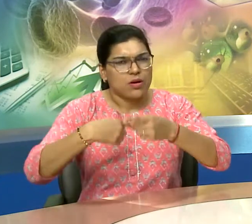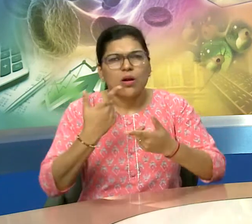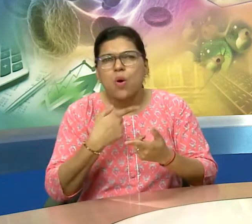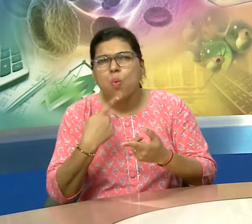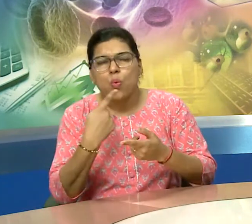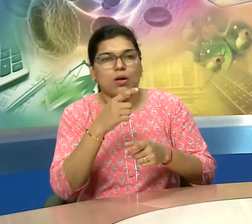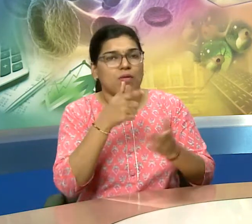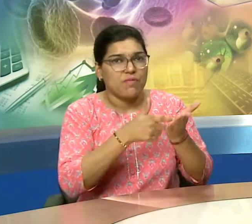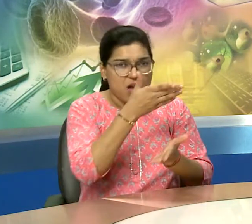day